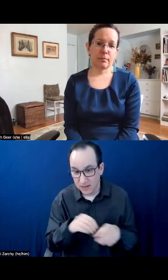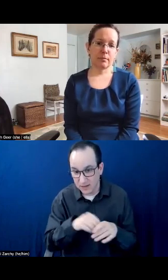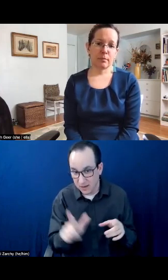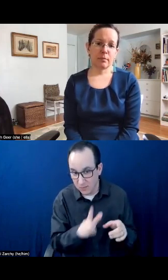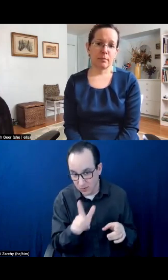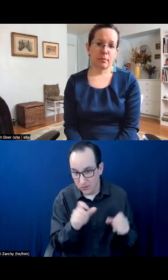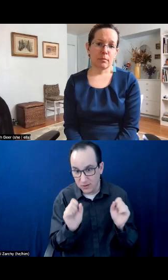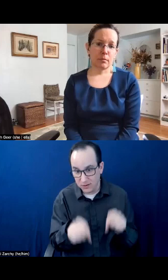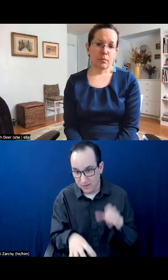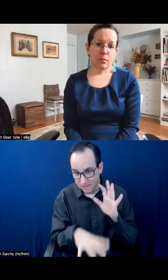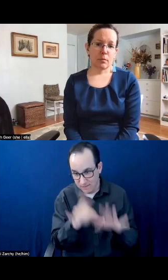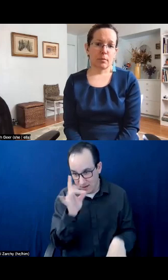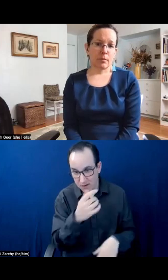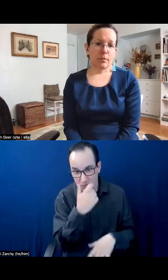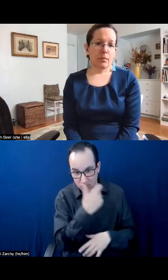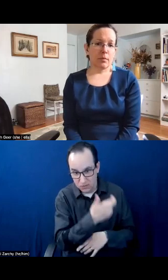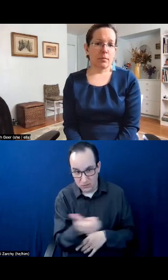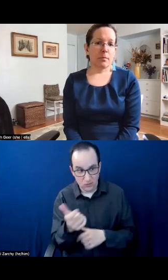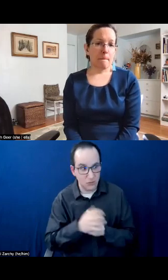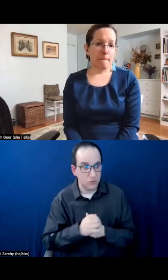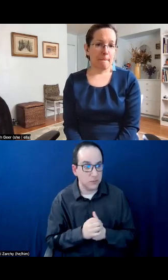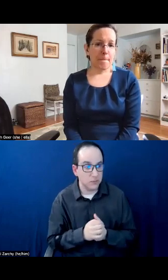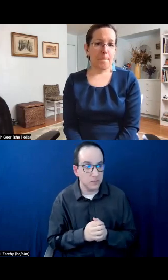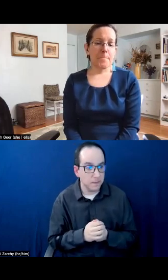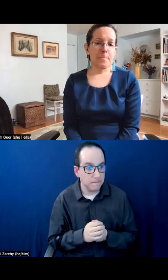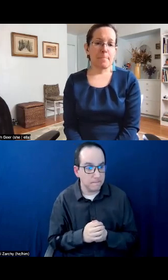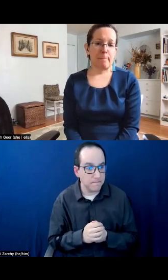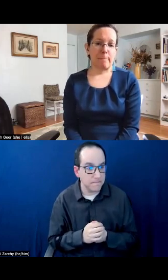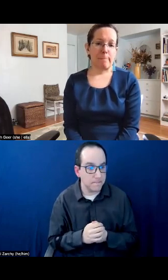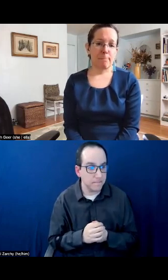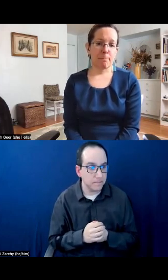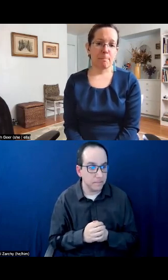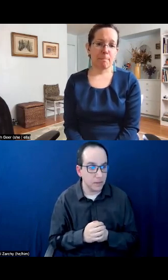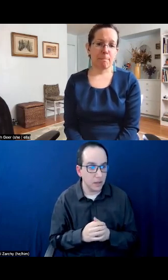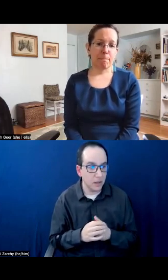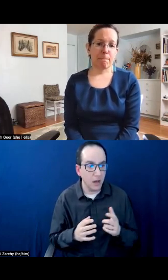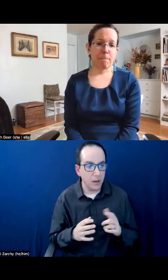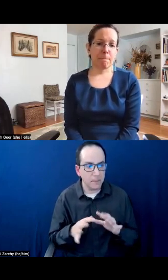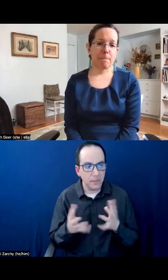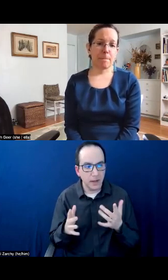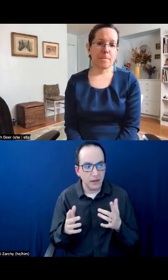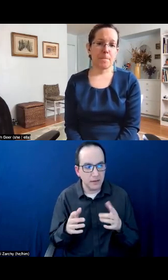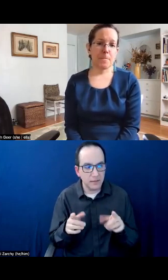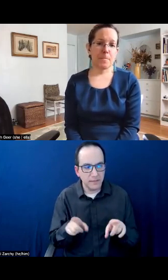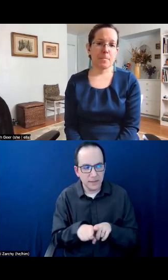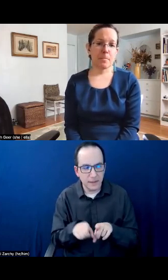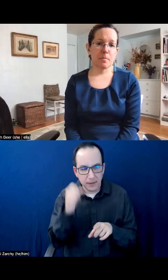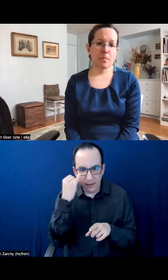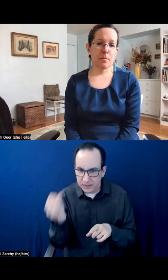this exact assessment within their library if you wanted to watch that module.